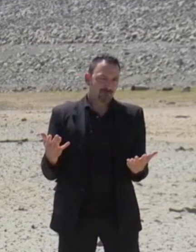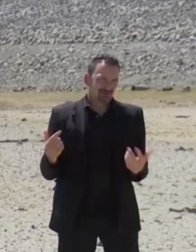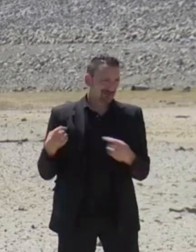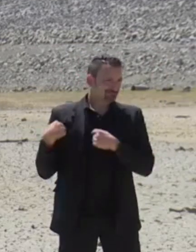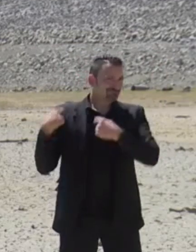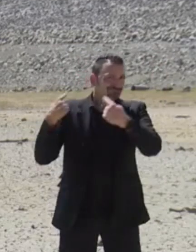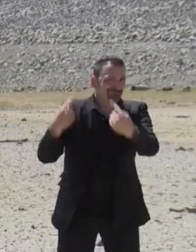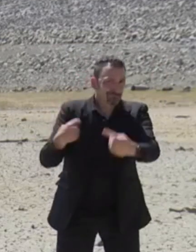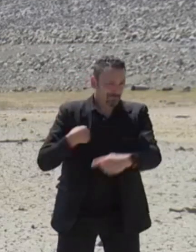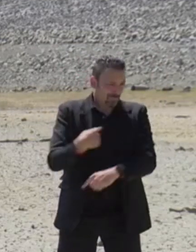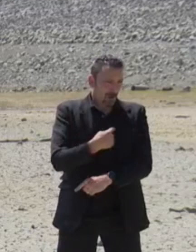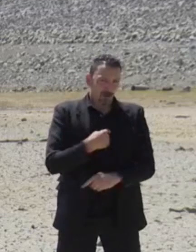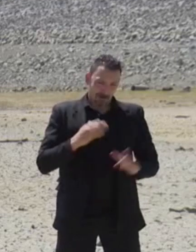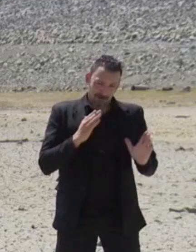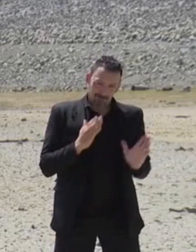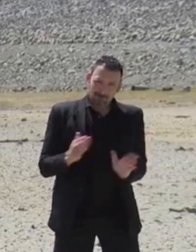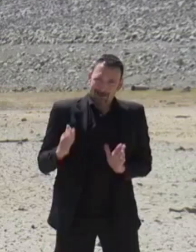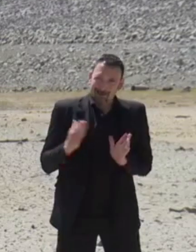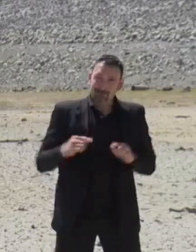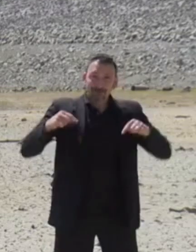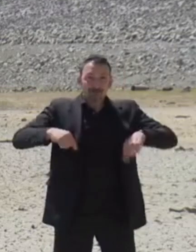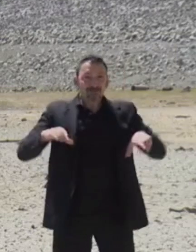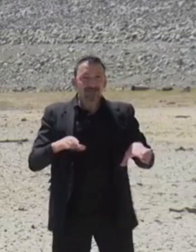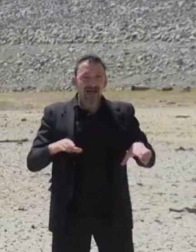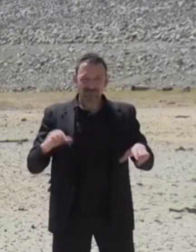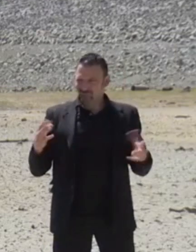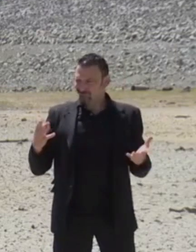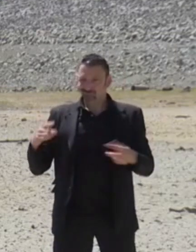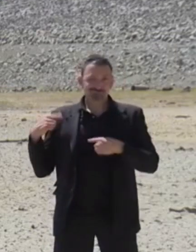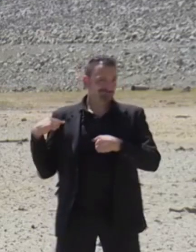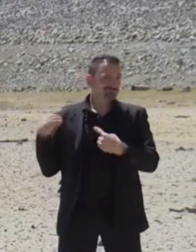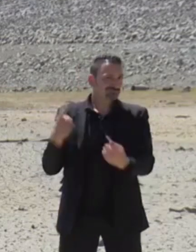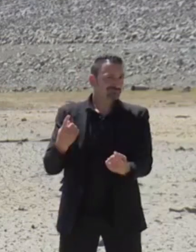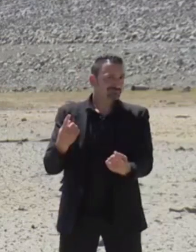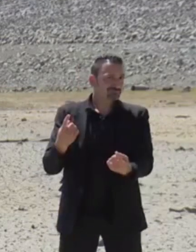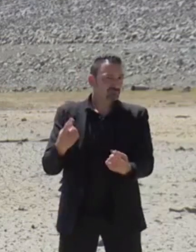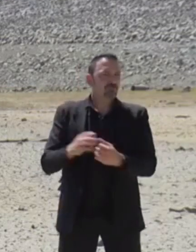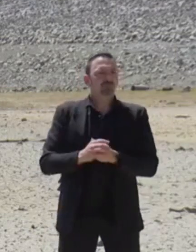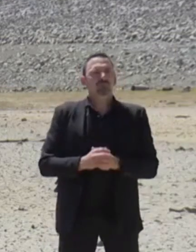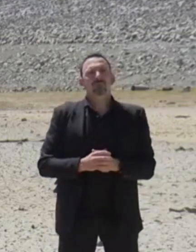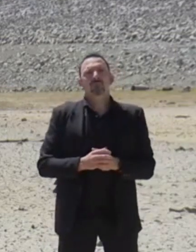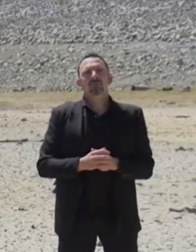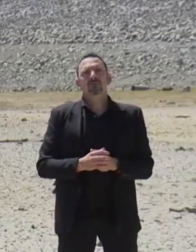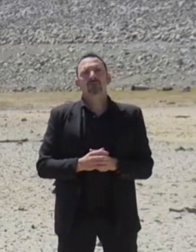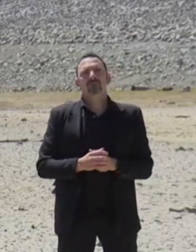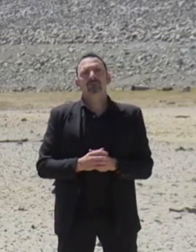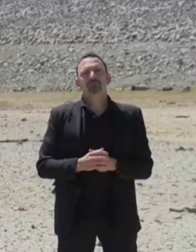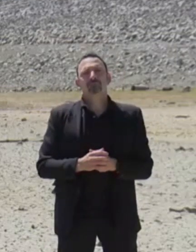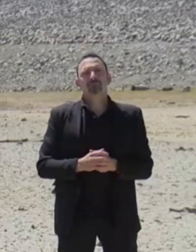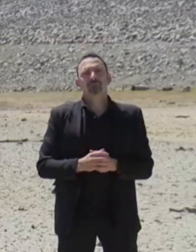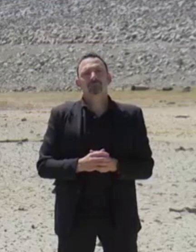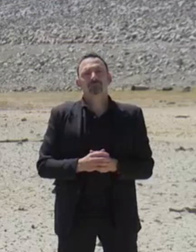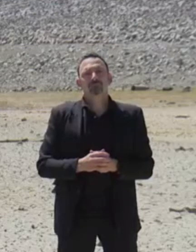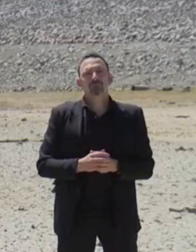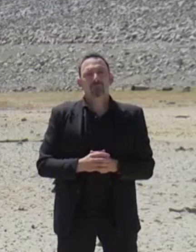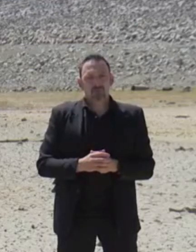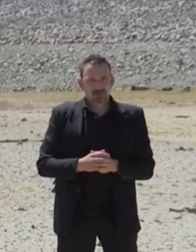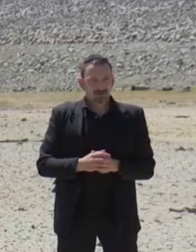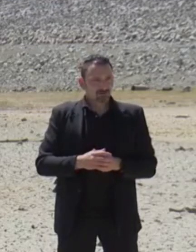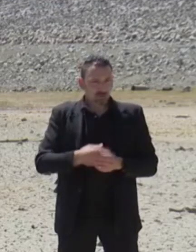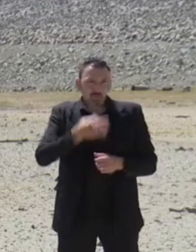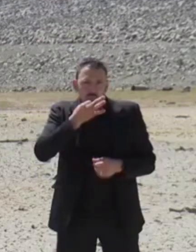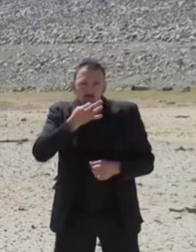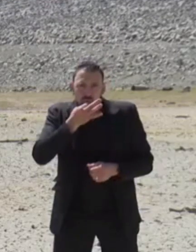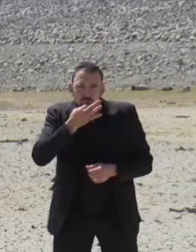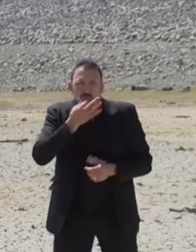planning for this action for some time. And as I noted just a moment ago, we'll have a capacity in real time to be iterative.